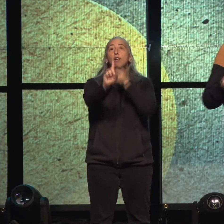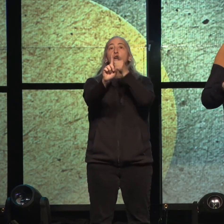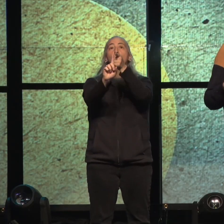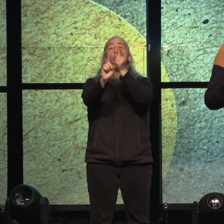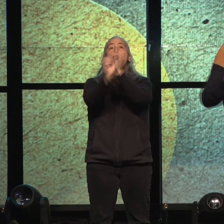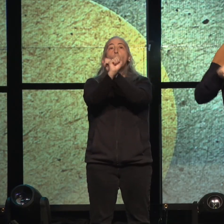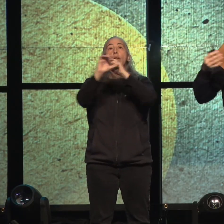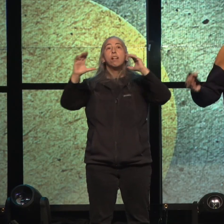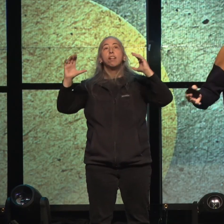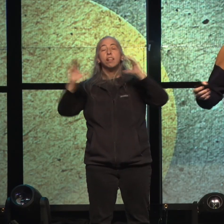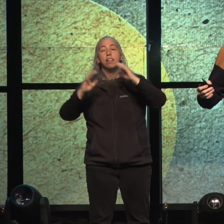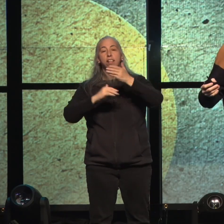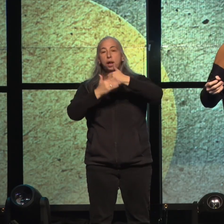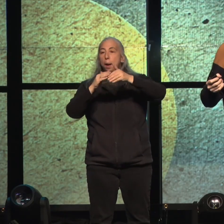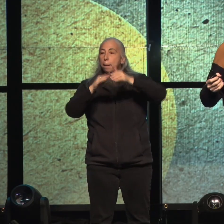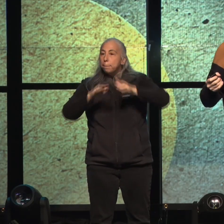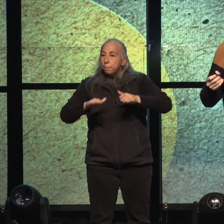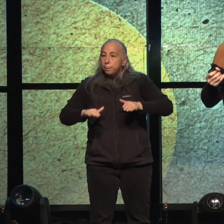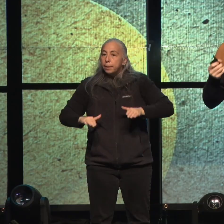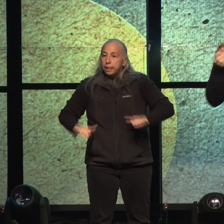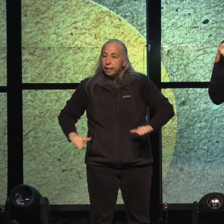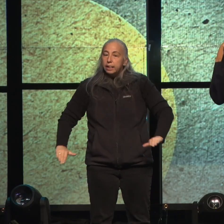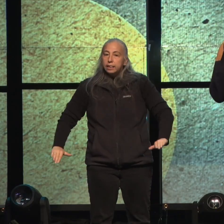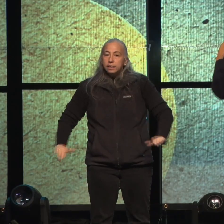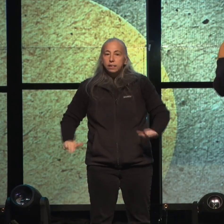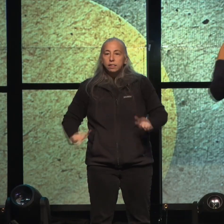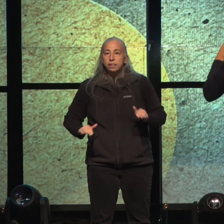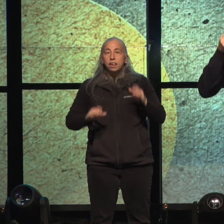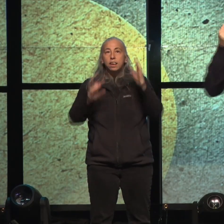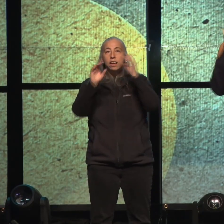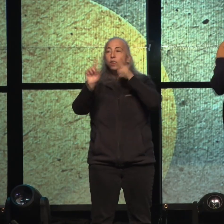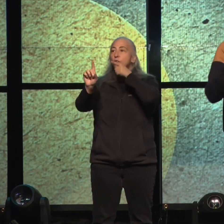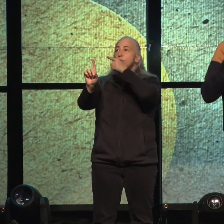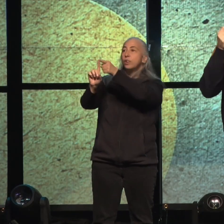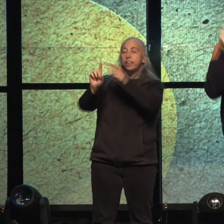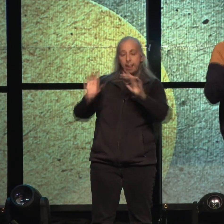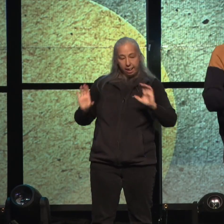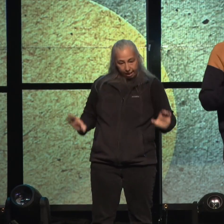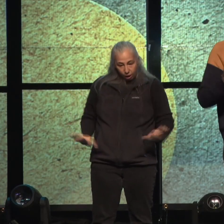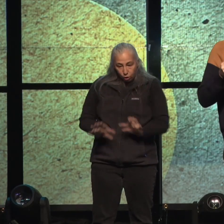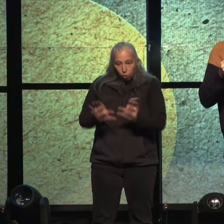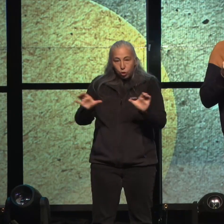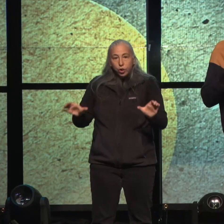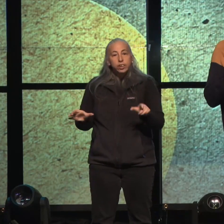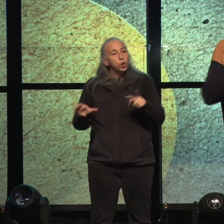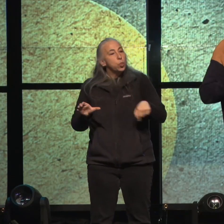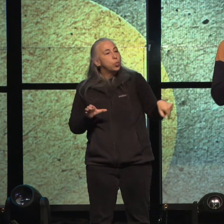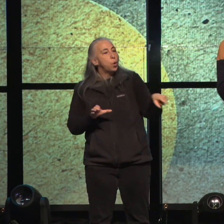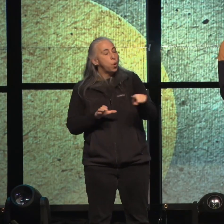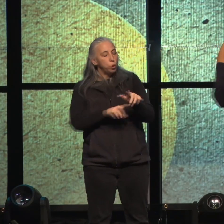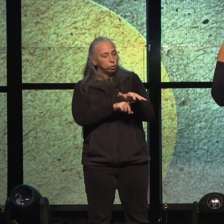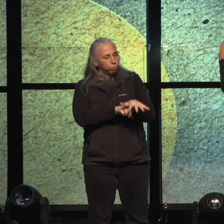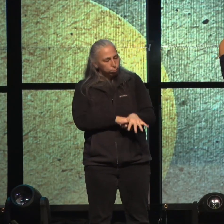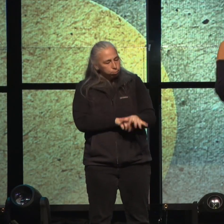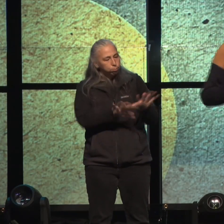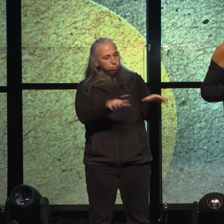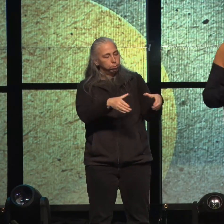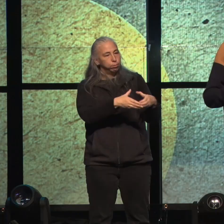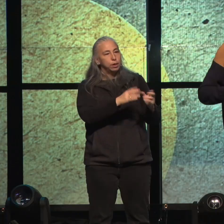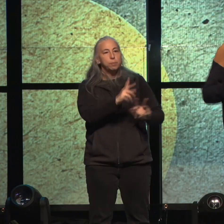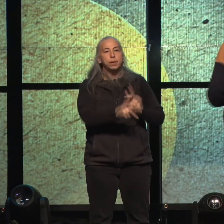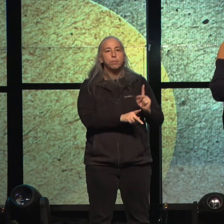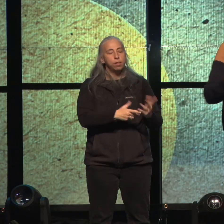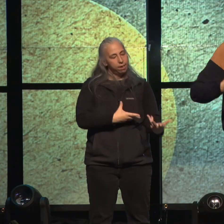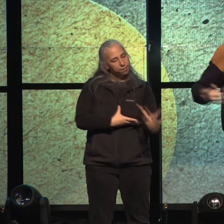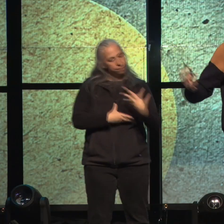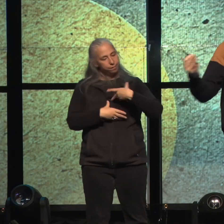The mission and the vision is to create and encourage and equip and offer opportunities and invite people